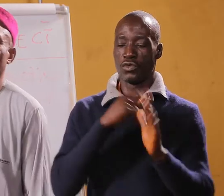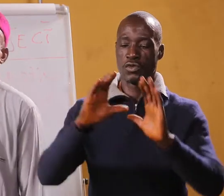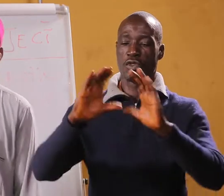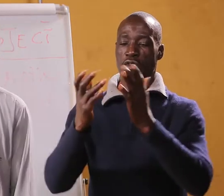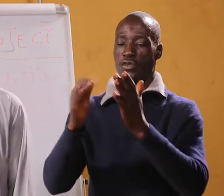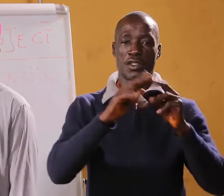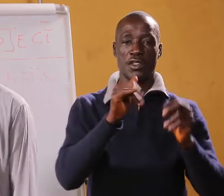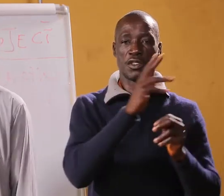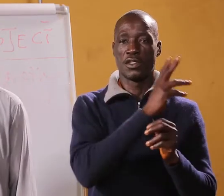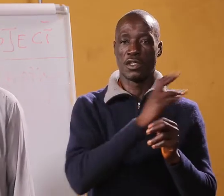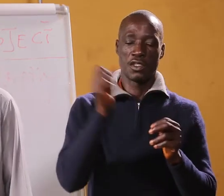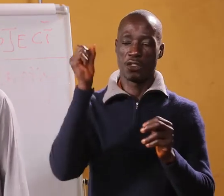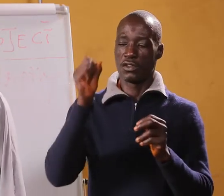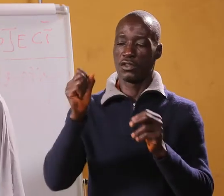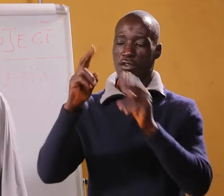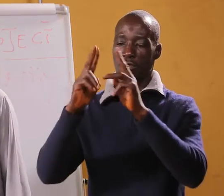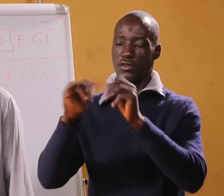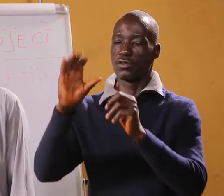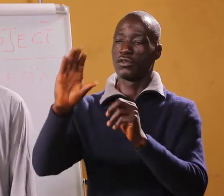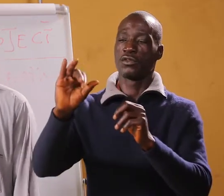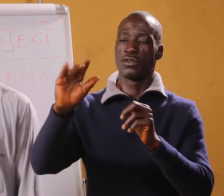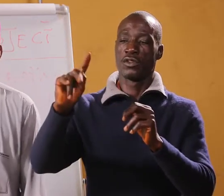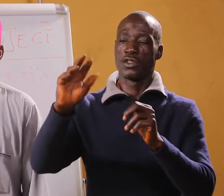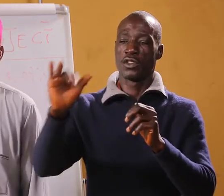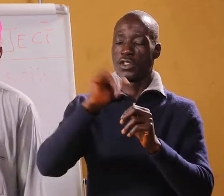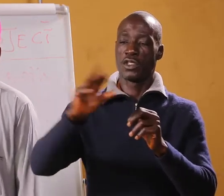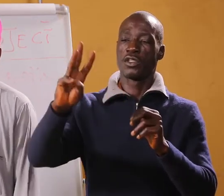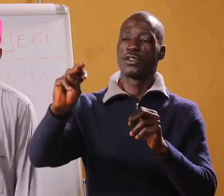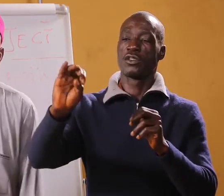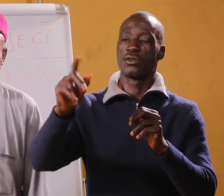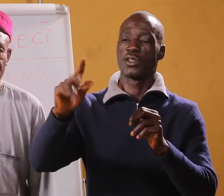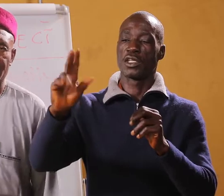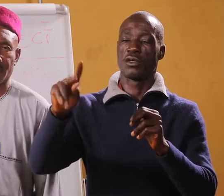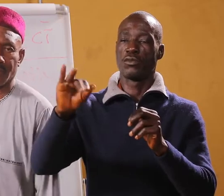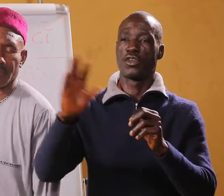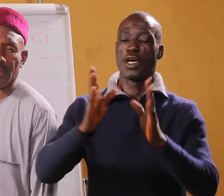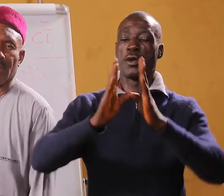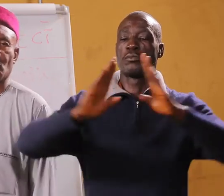classify it as town, cities, megapolis, and